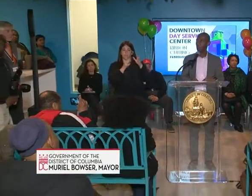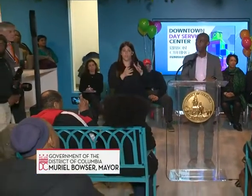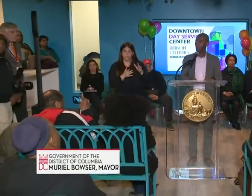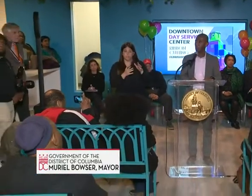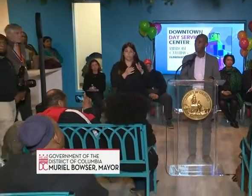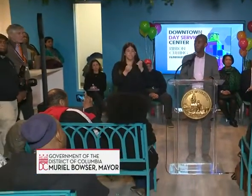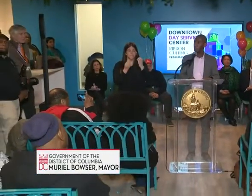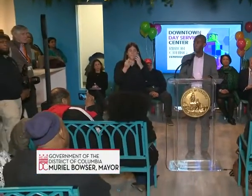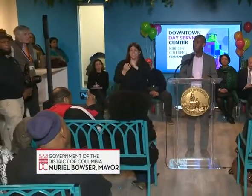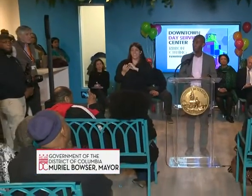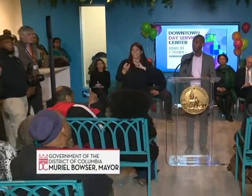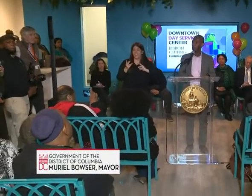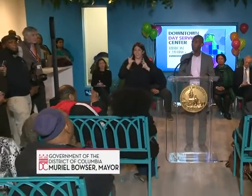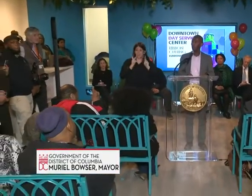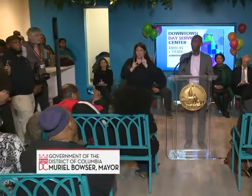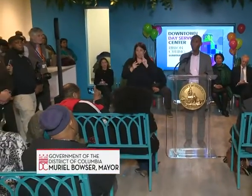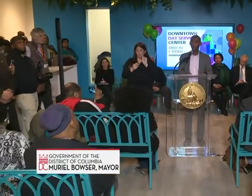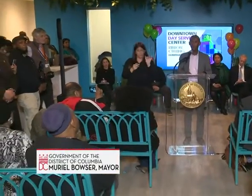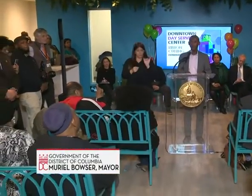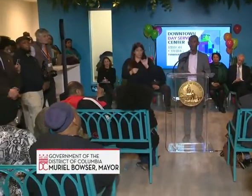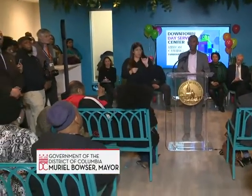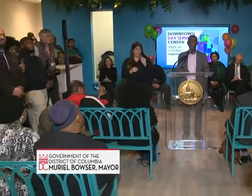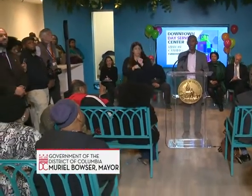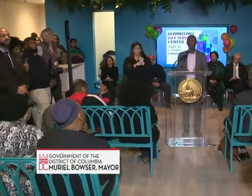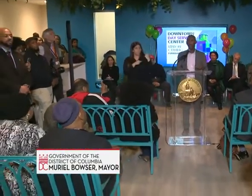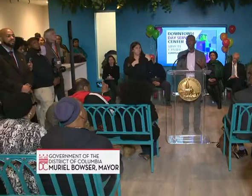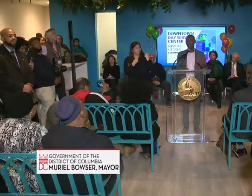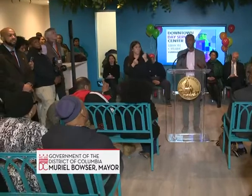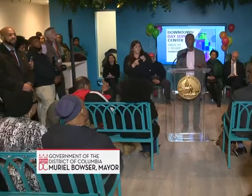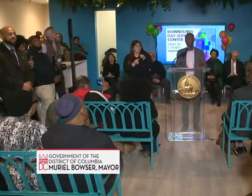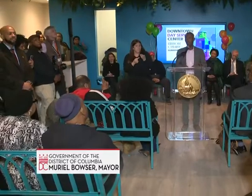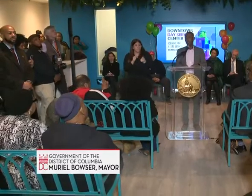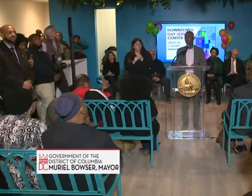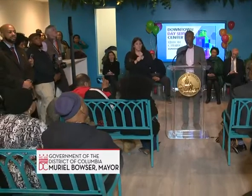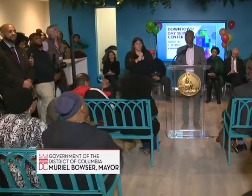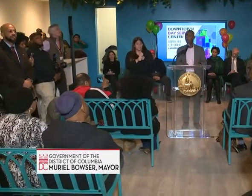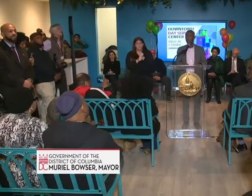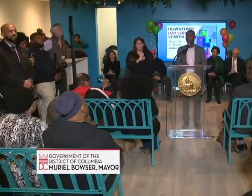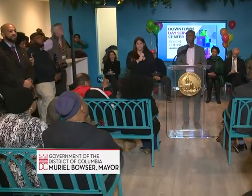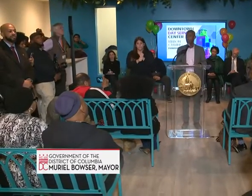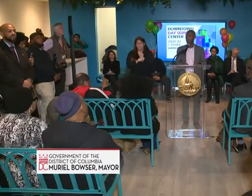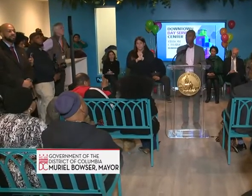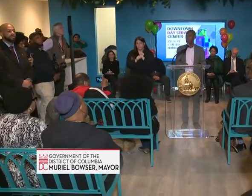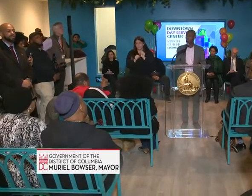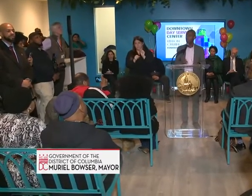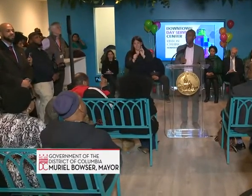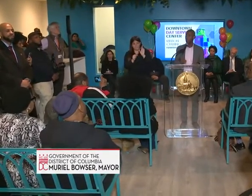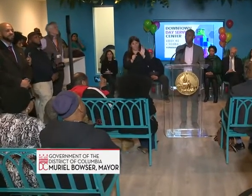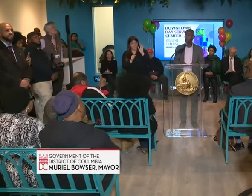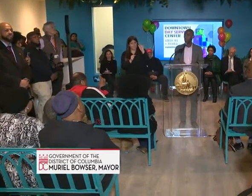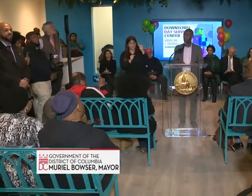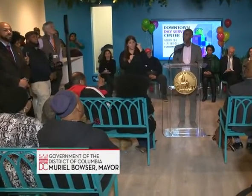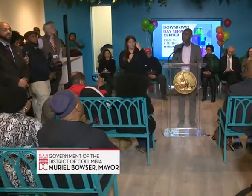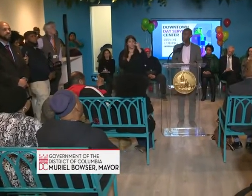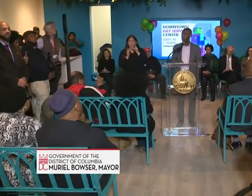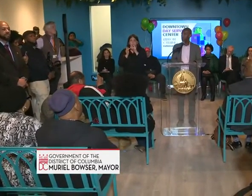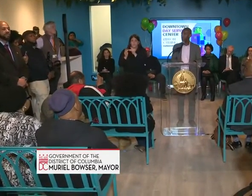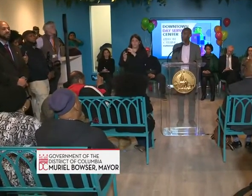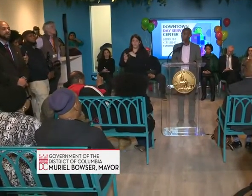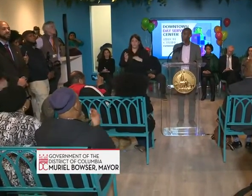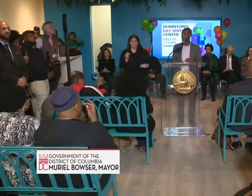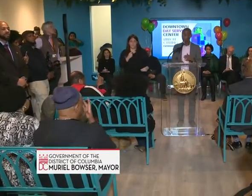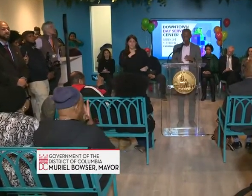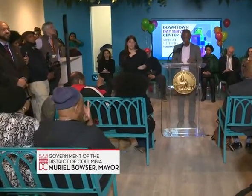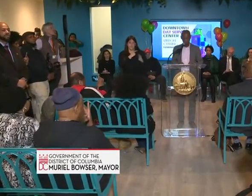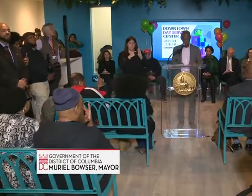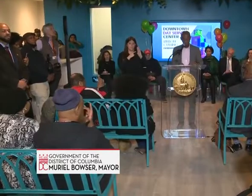number of our staff people. They've worked hard over the last 4 years with the DC government under the leadership of Mayor Bowser